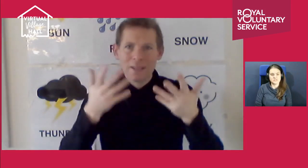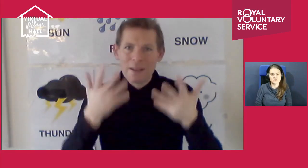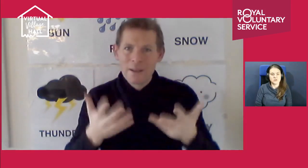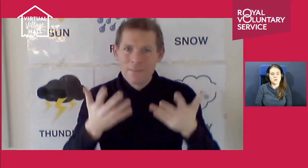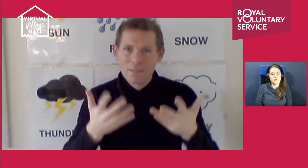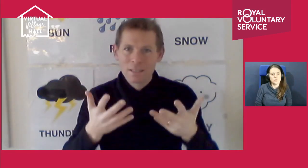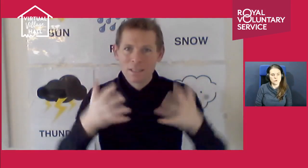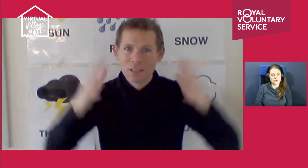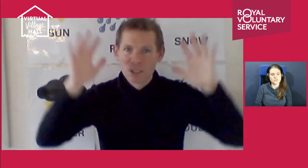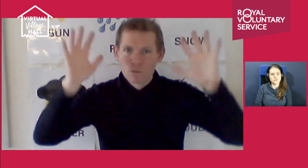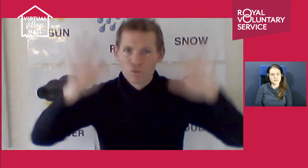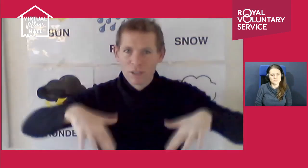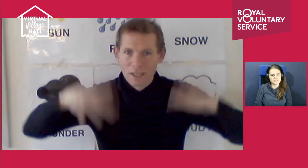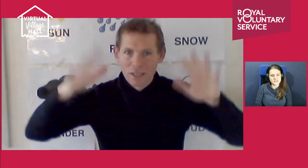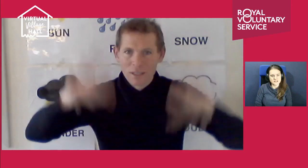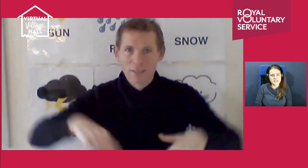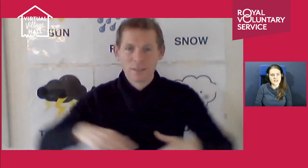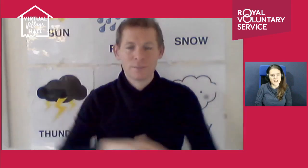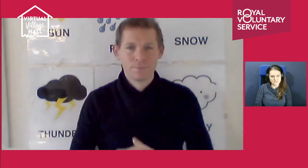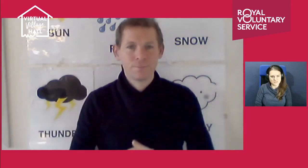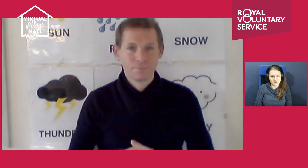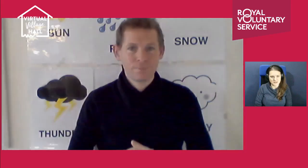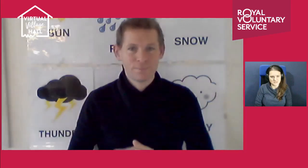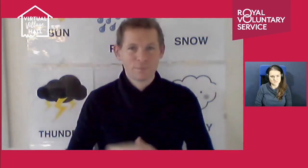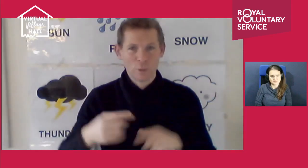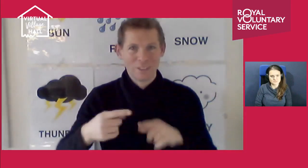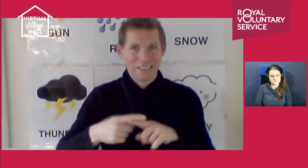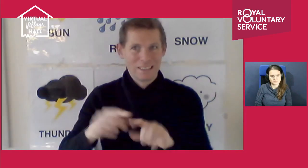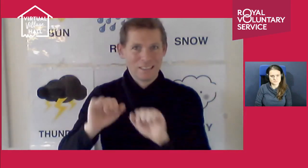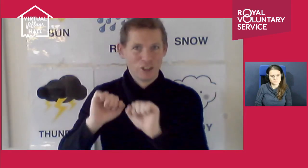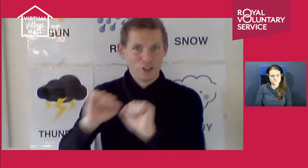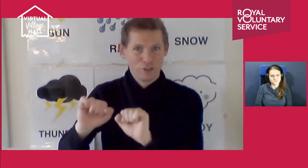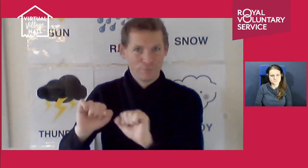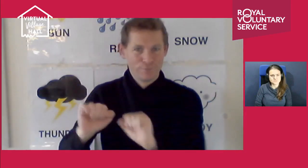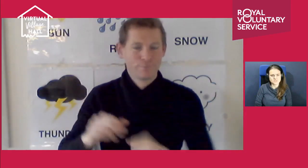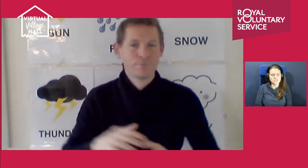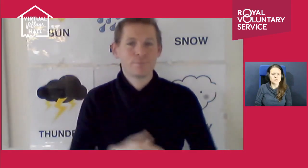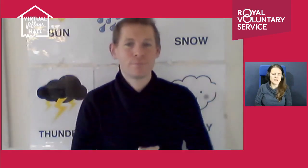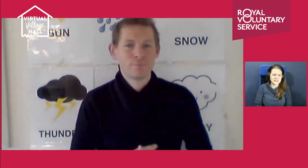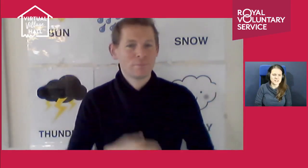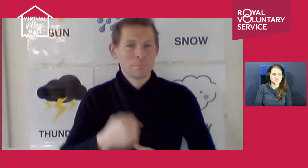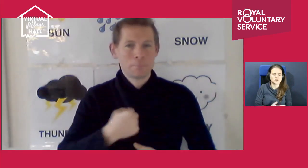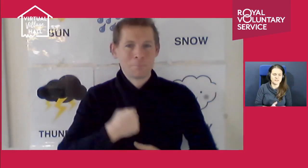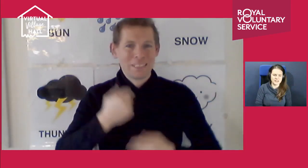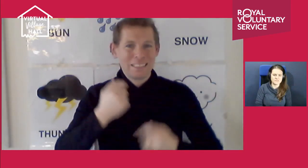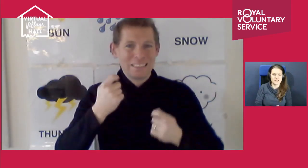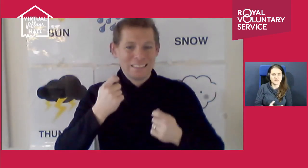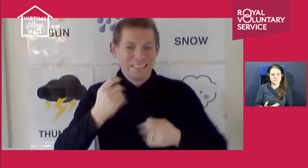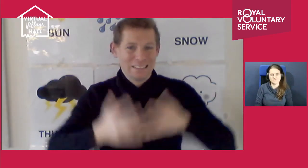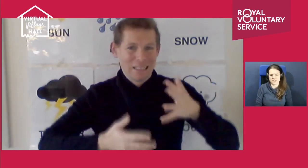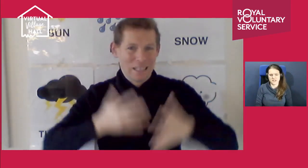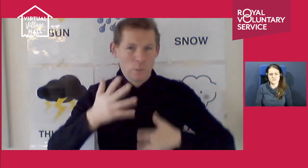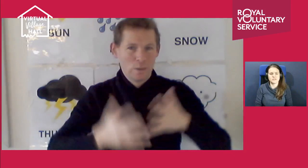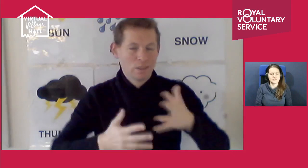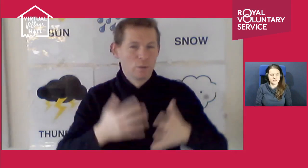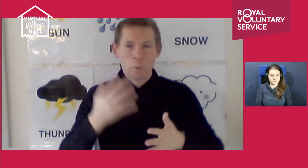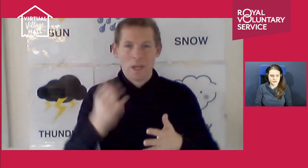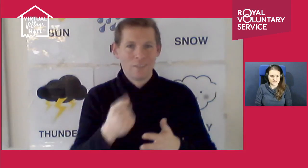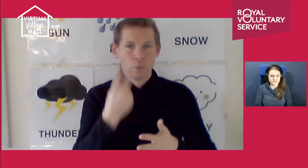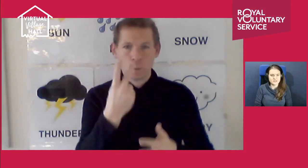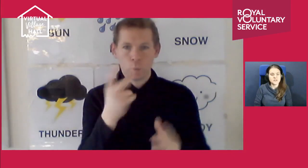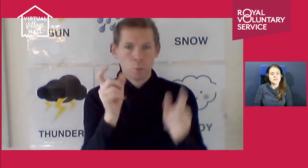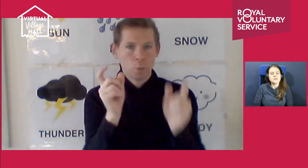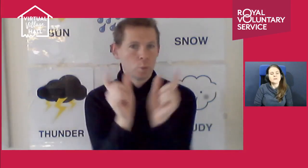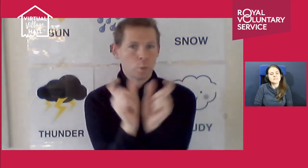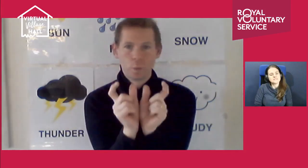rain, or you can have really heavy rain. So in English, you would have light rain, you'd have rain, or you'd have heavy